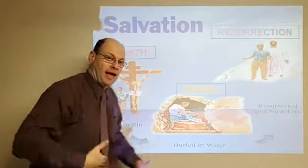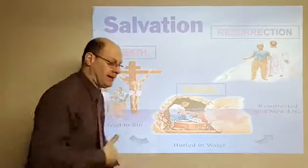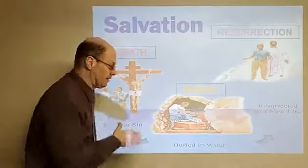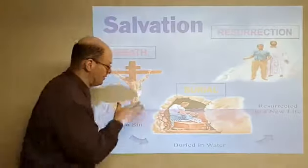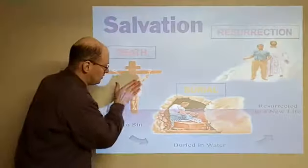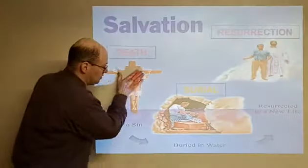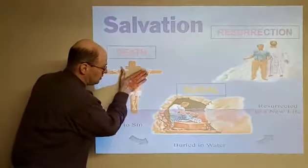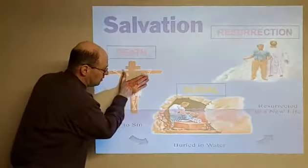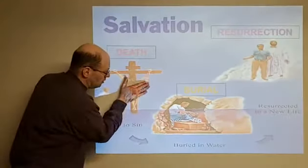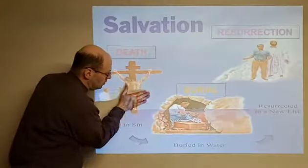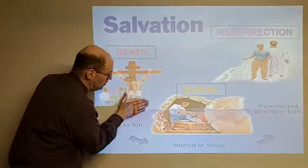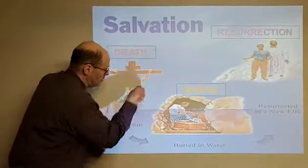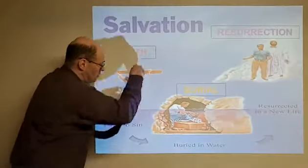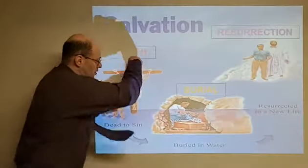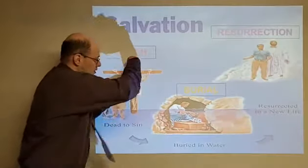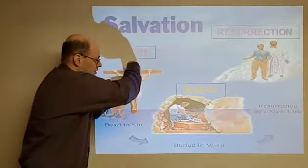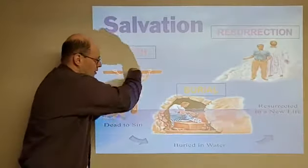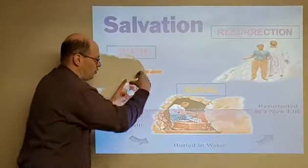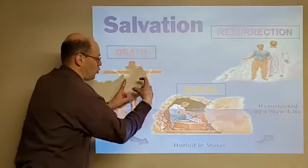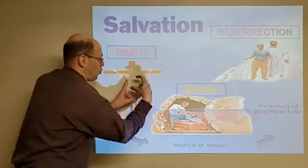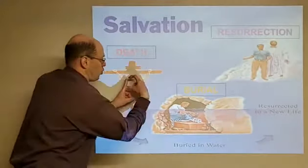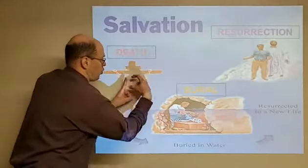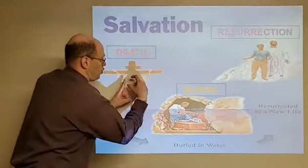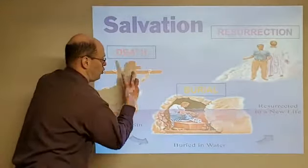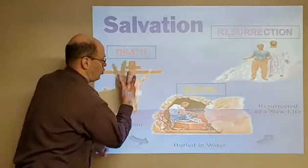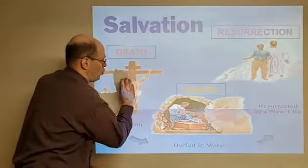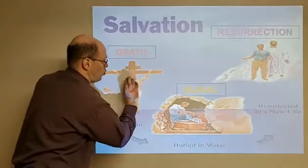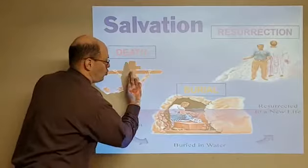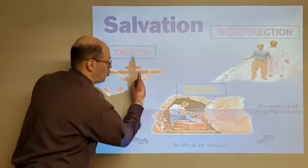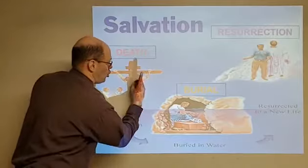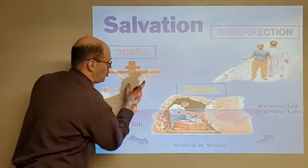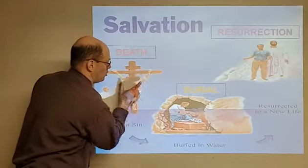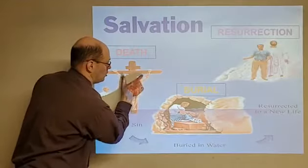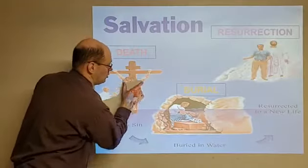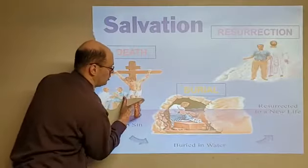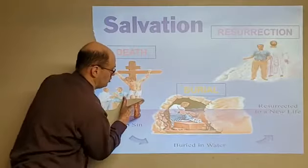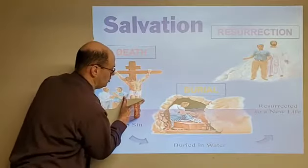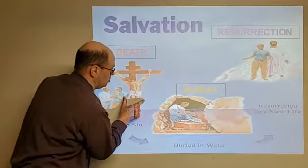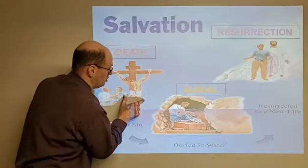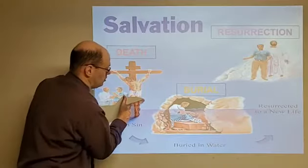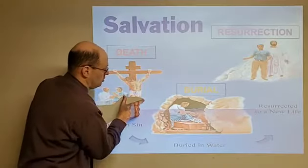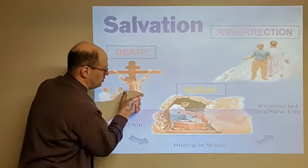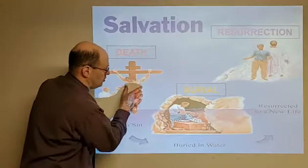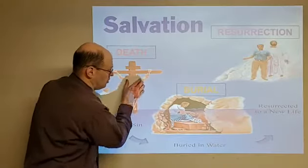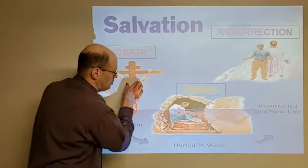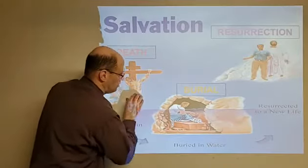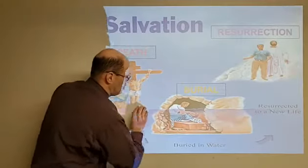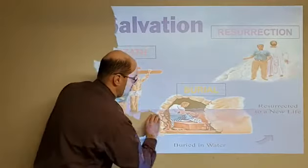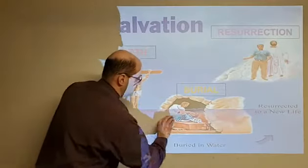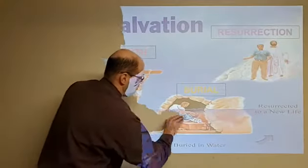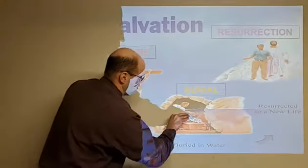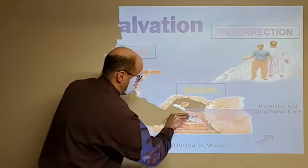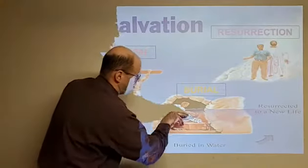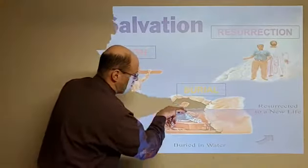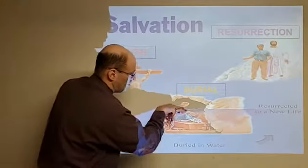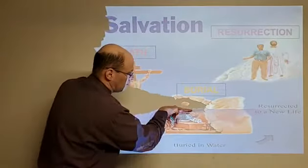and we know that God was manifest in the flesh this is God on the cross this is Jesus Christ but it's the flesh